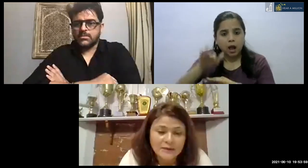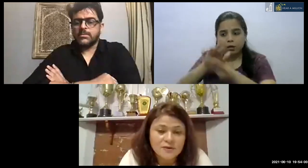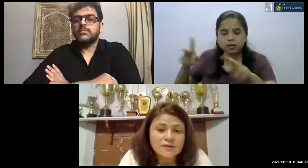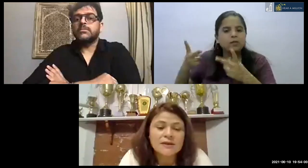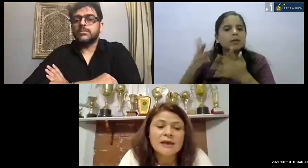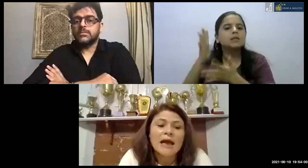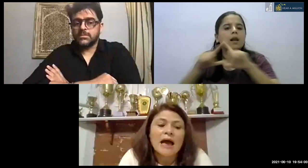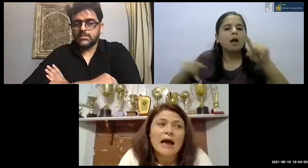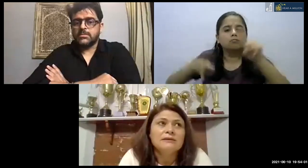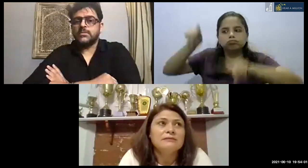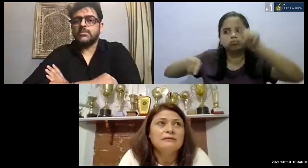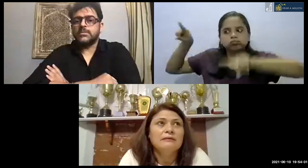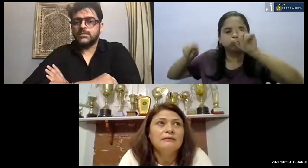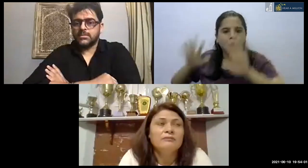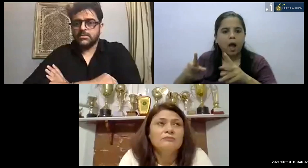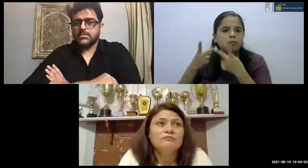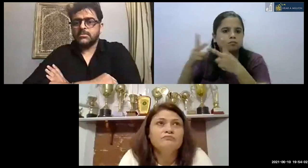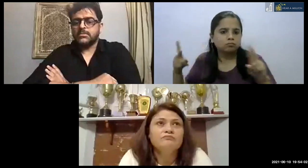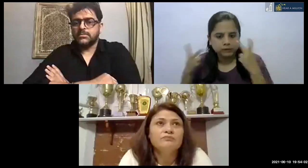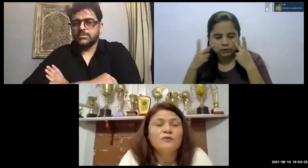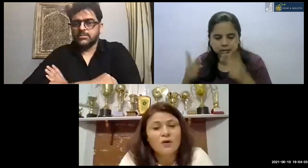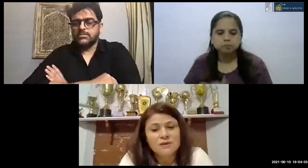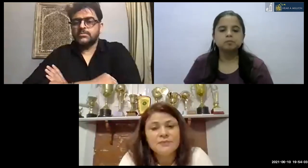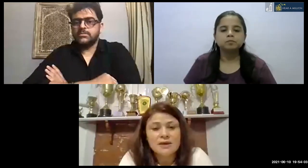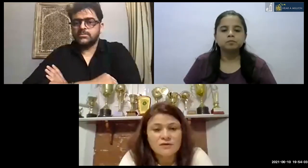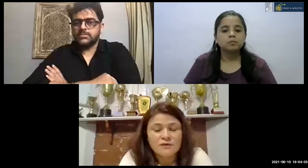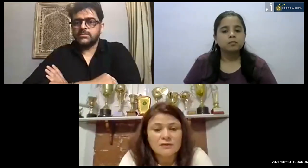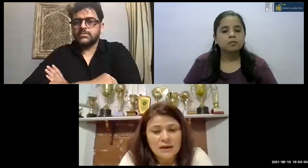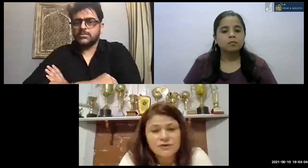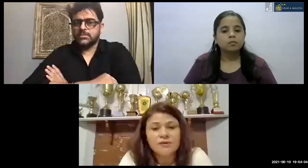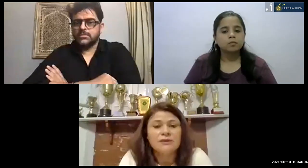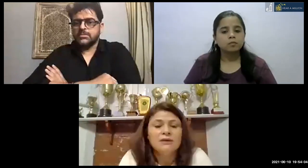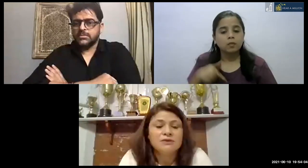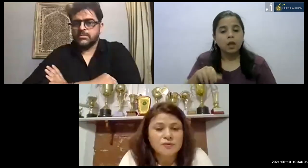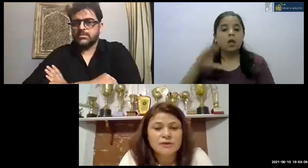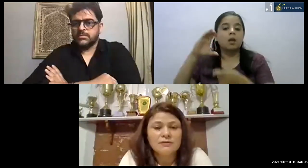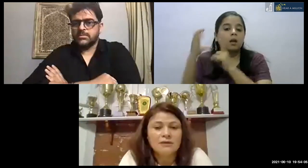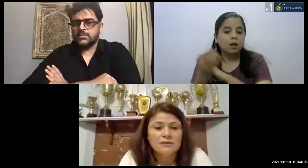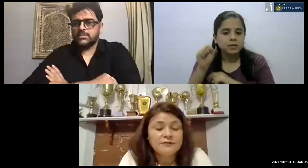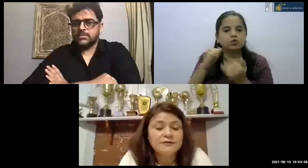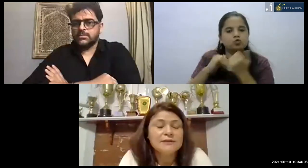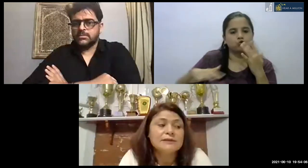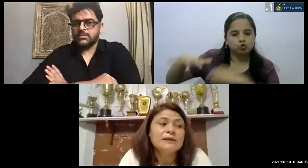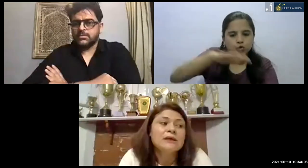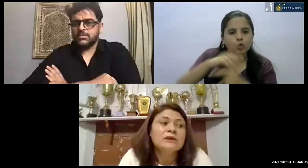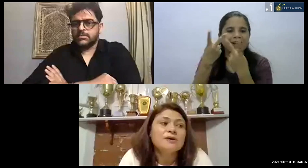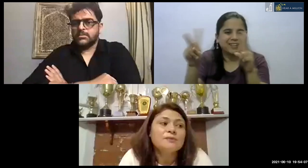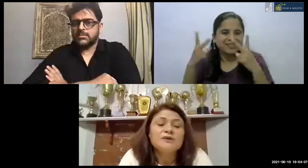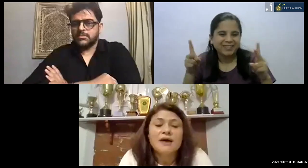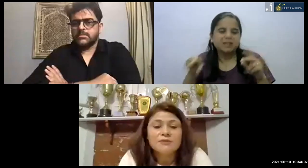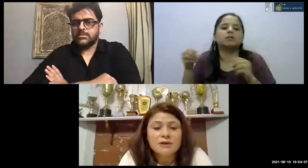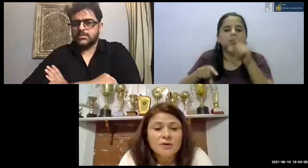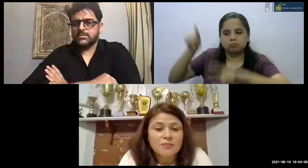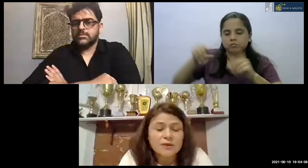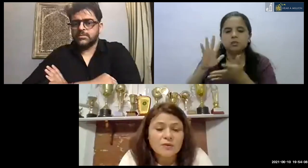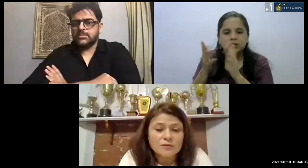sign languages. And of course, because of the cultural, social differences. So we